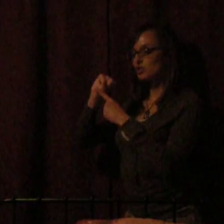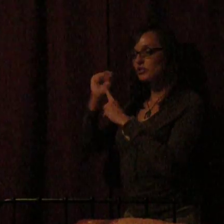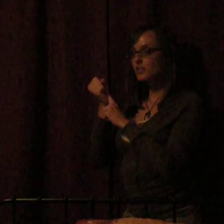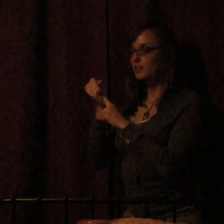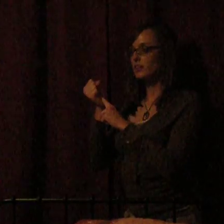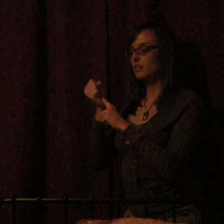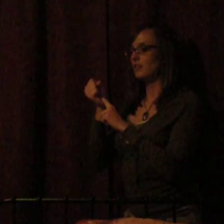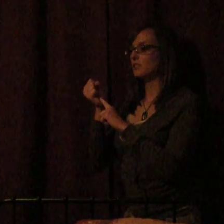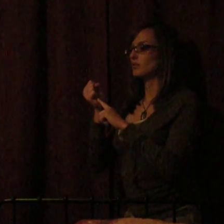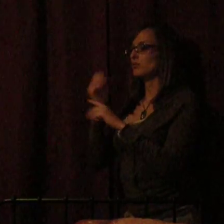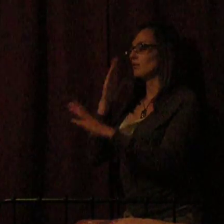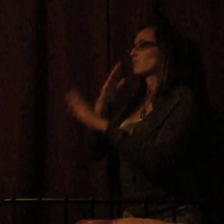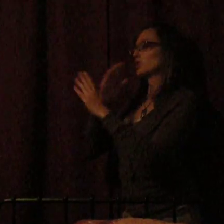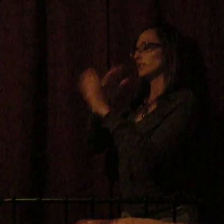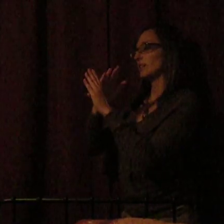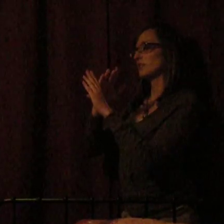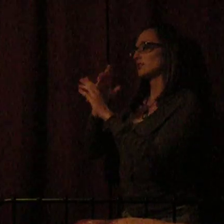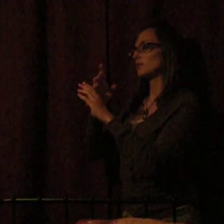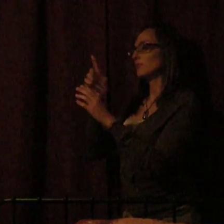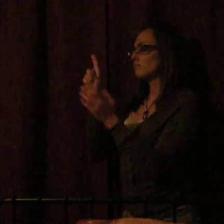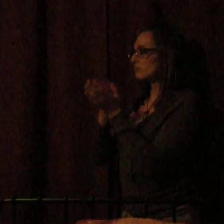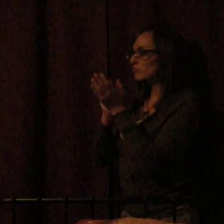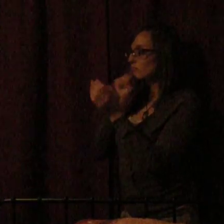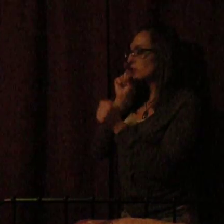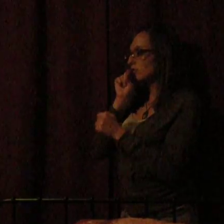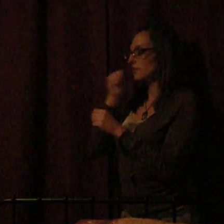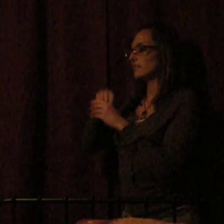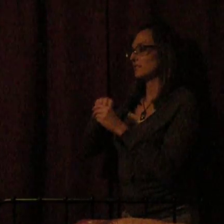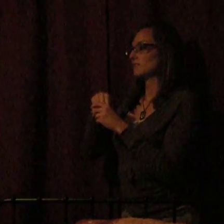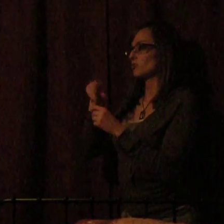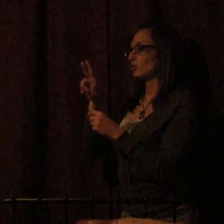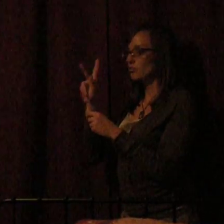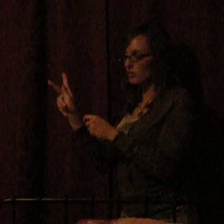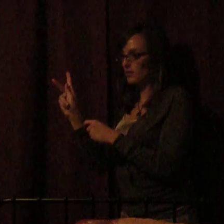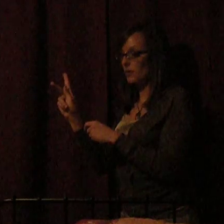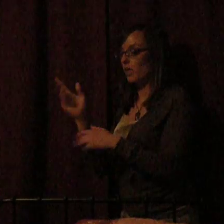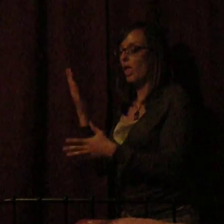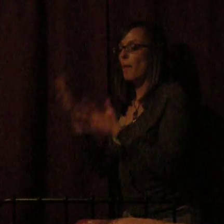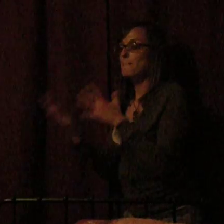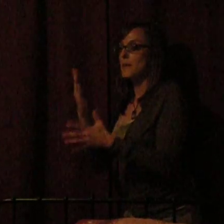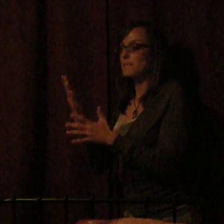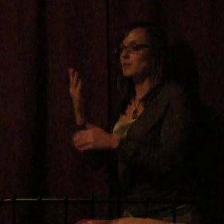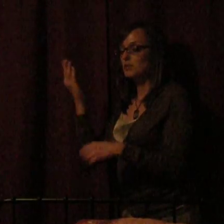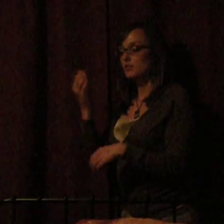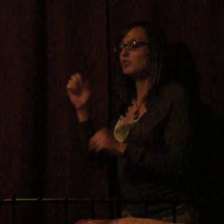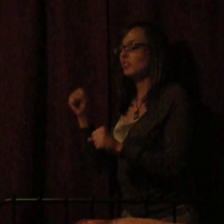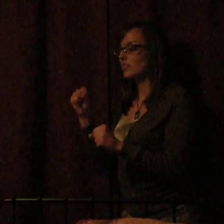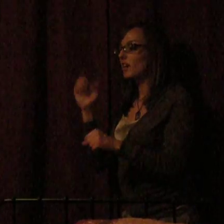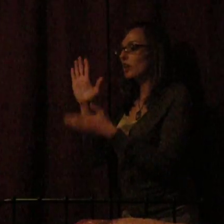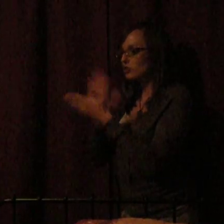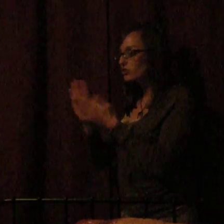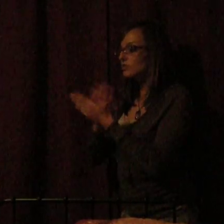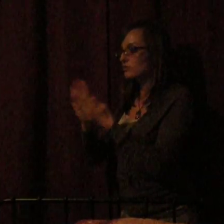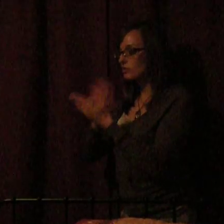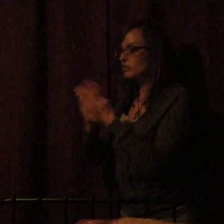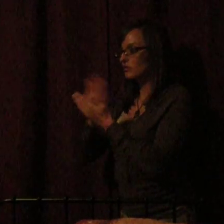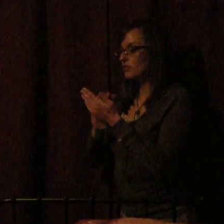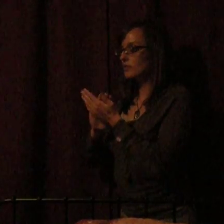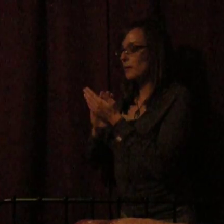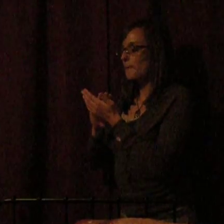United Kingdom. That this could potentially help in the cleanup of those poor seabirds when they get